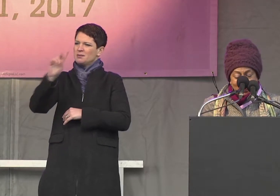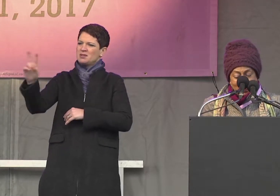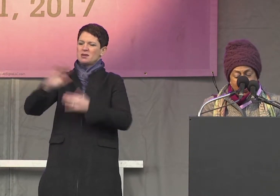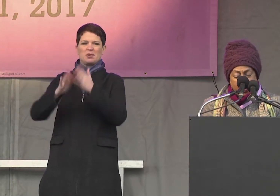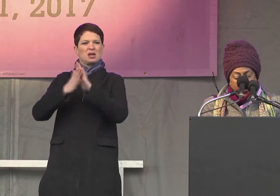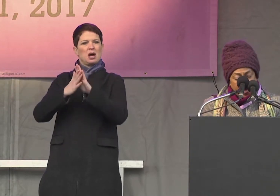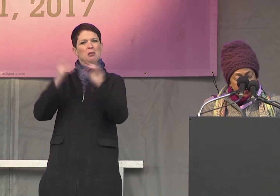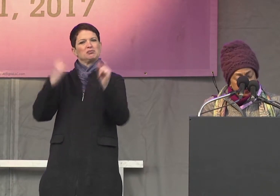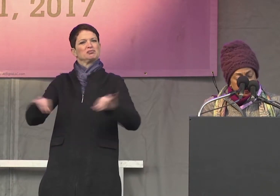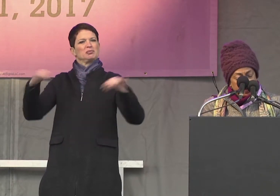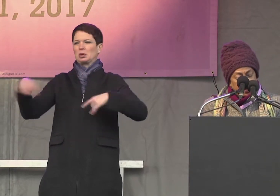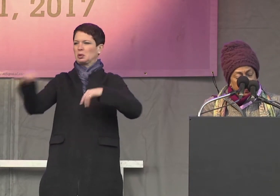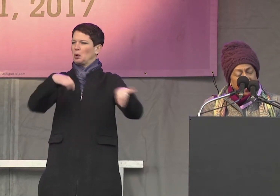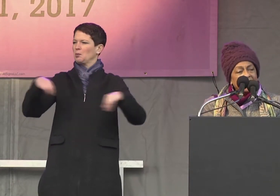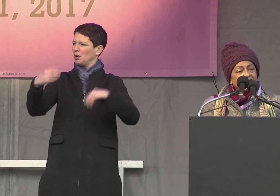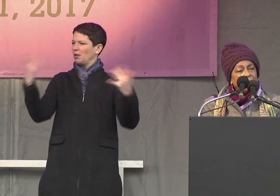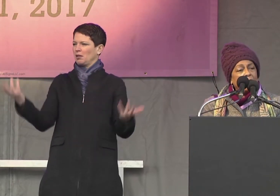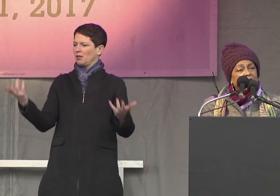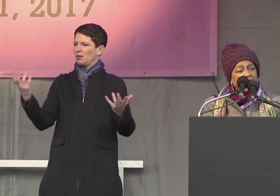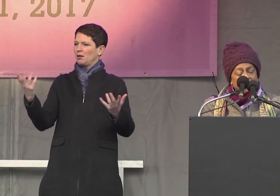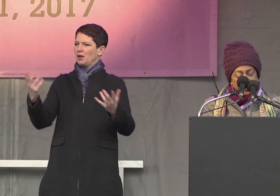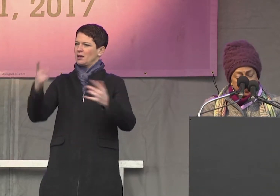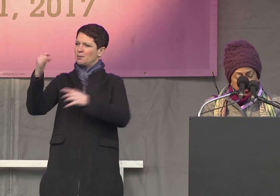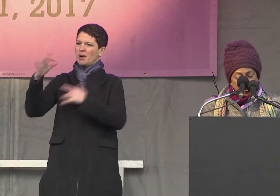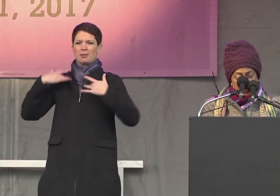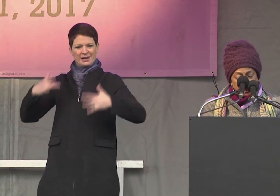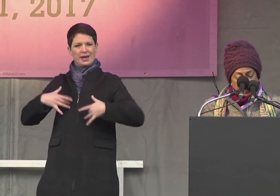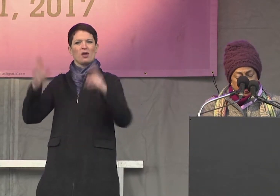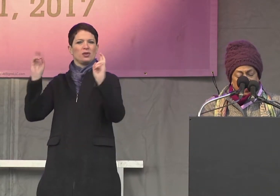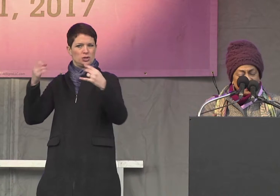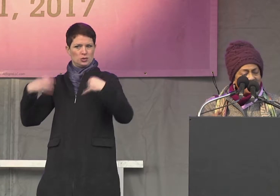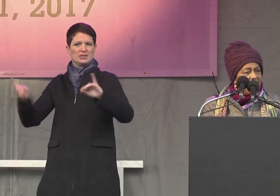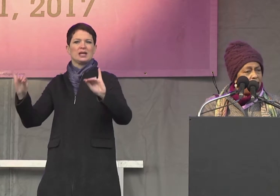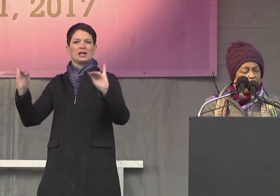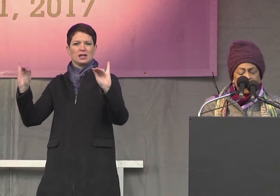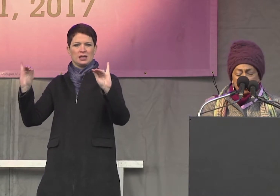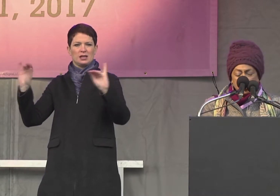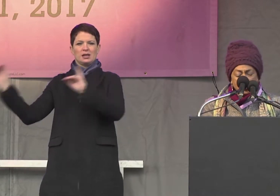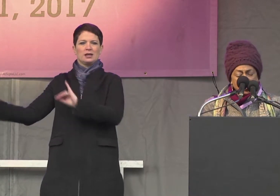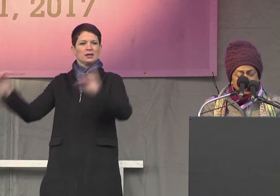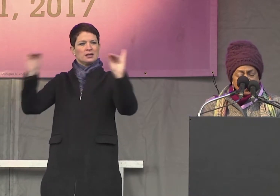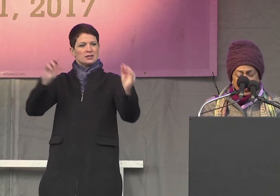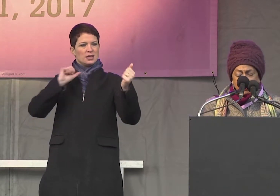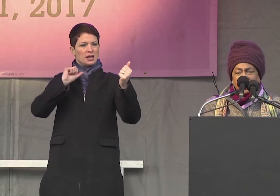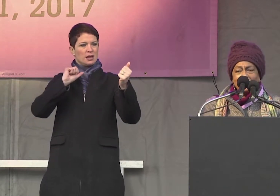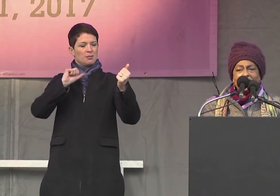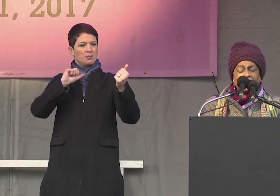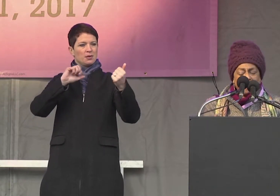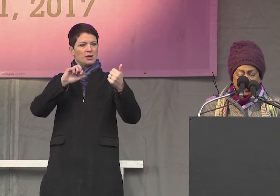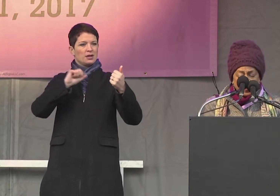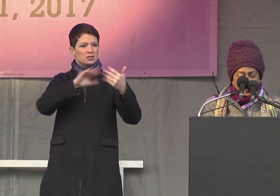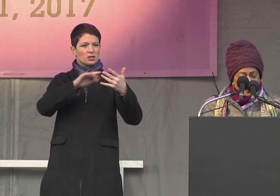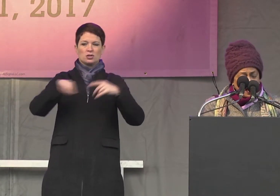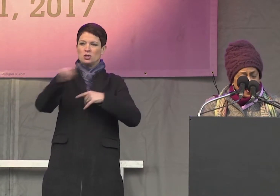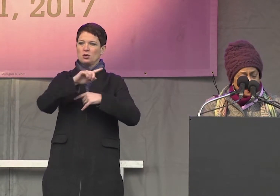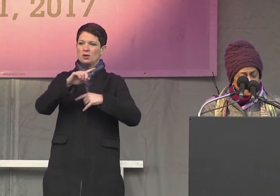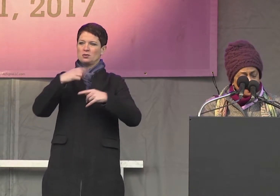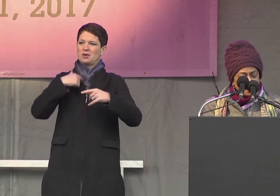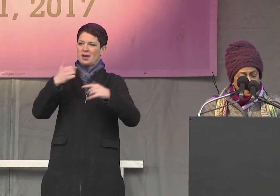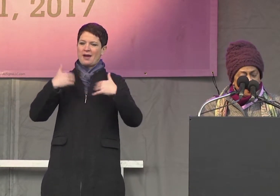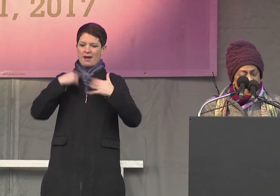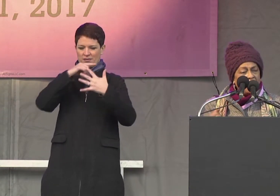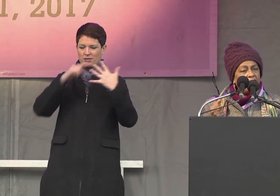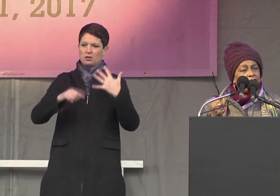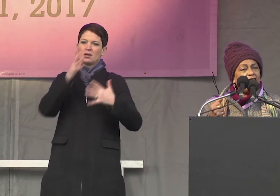normalized in our country and is a public health issue. The same approach is used as we conduct parenting